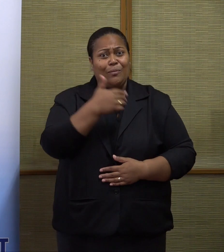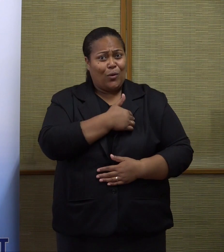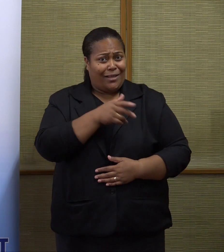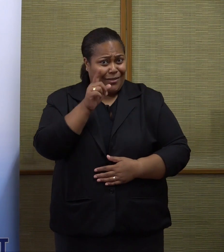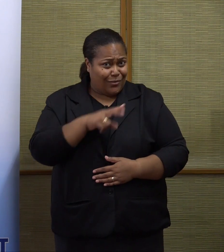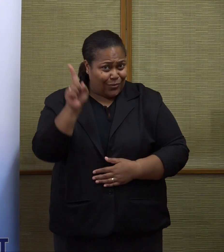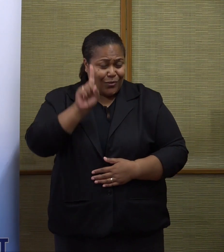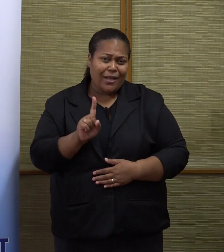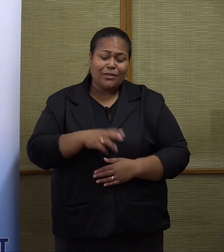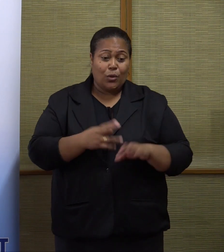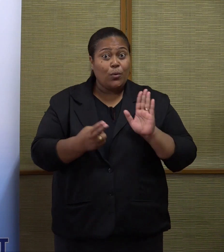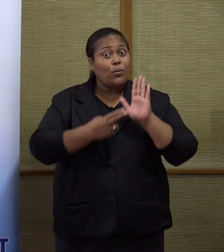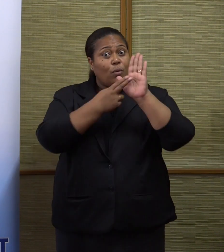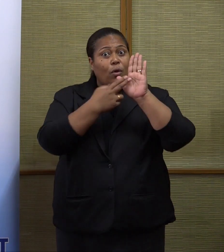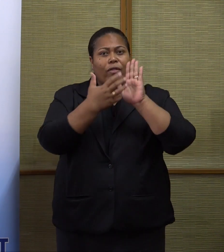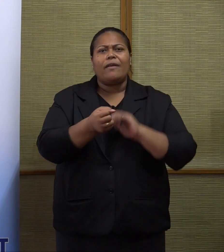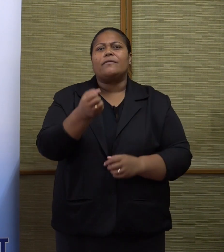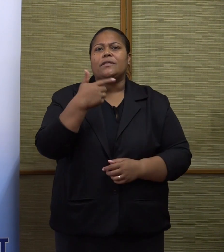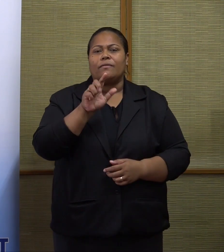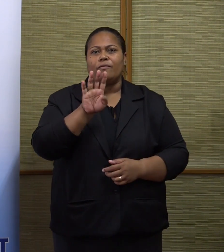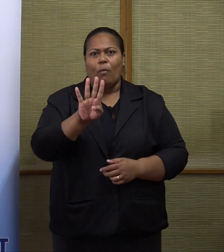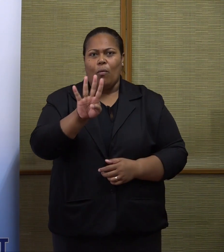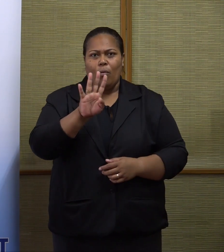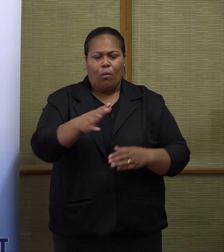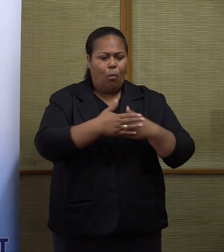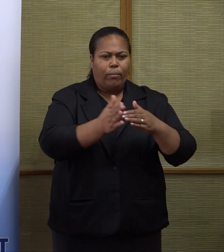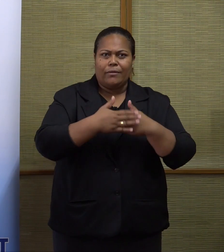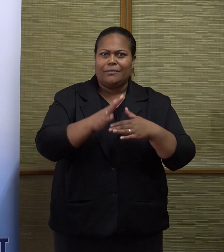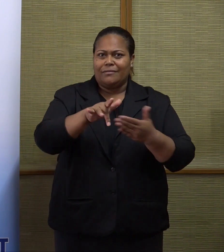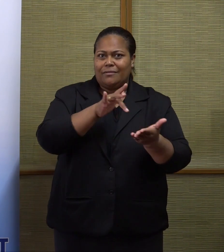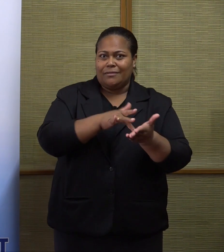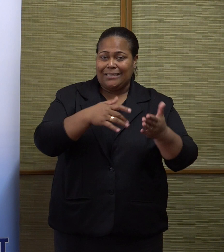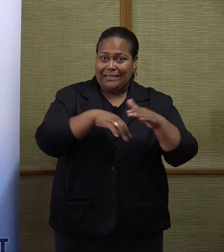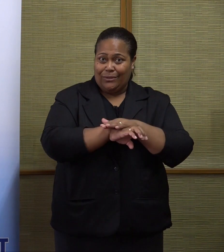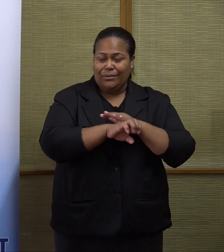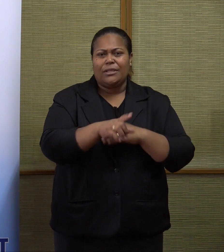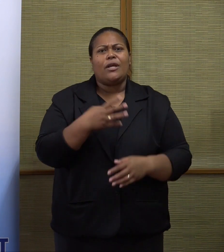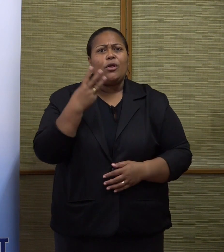Northern Division, we have 74 evacuation center open with